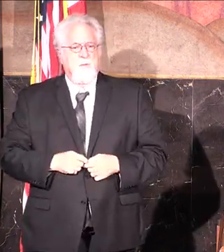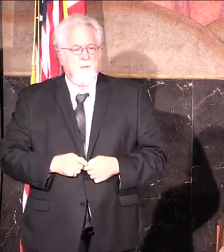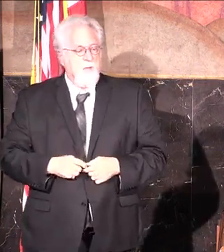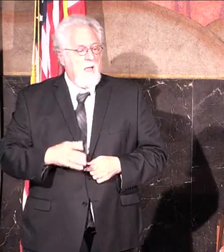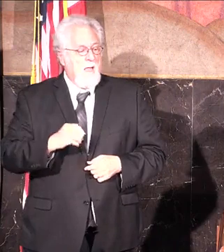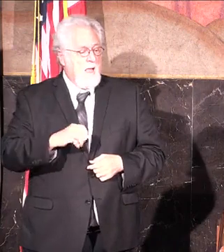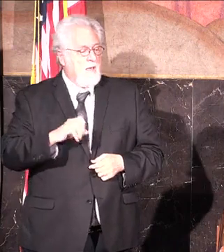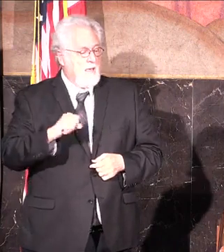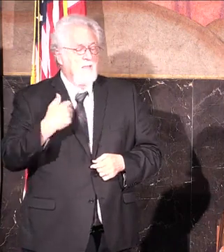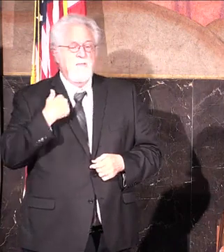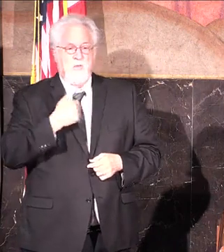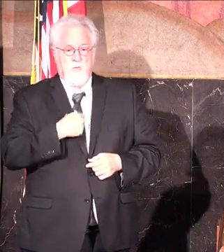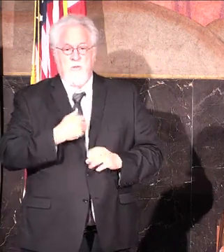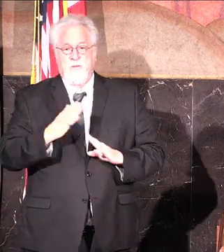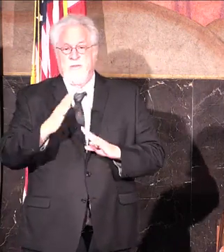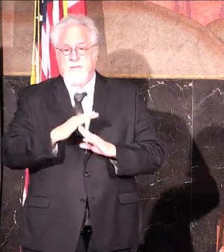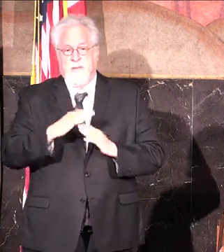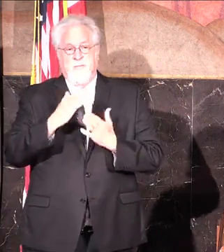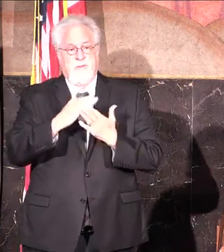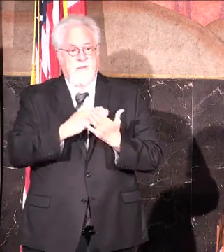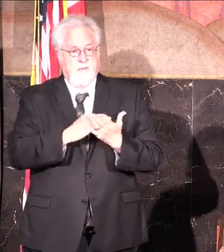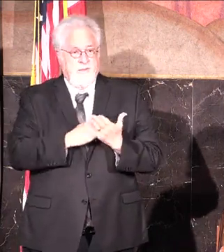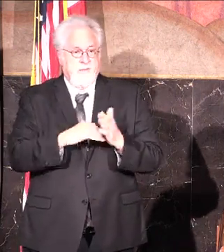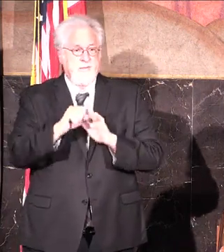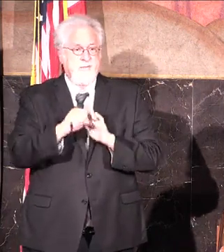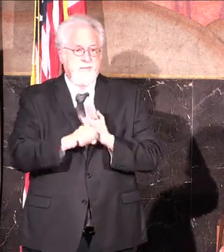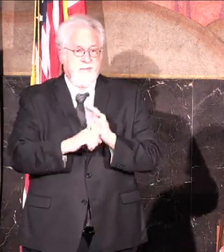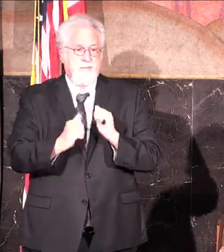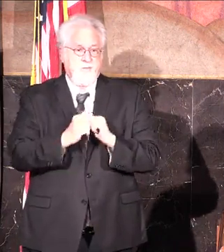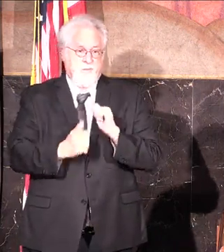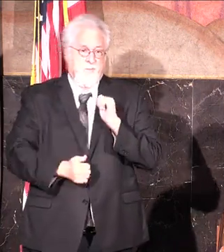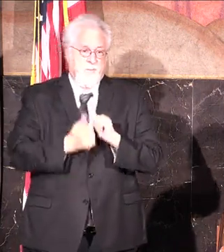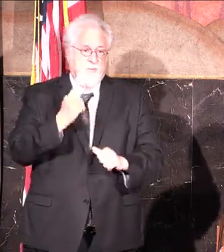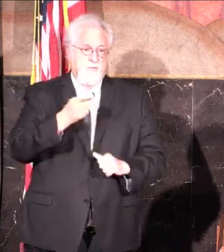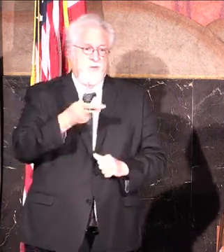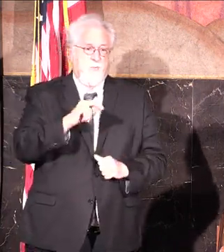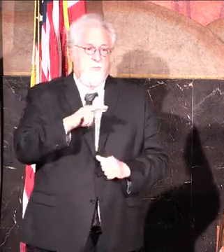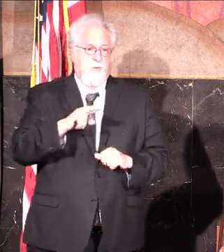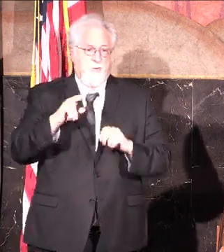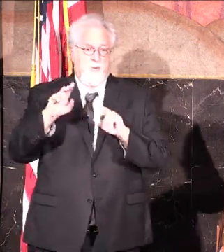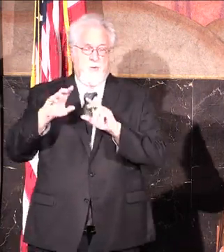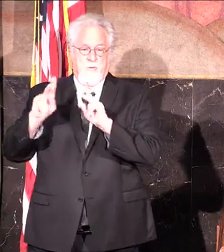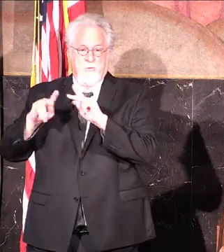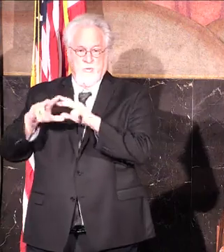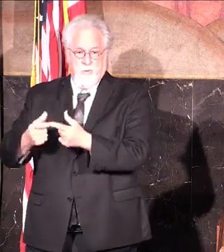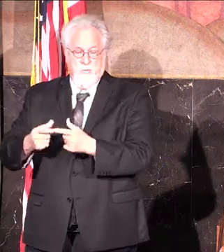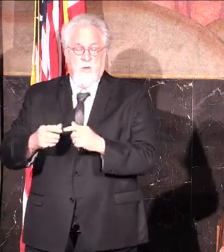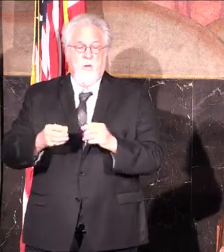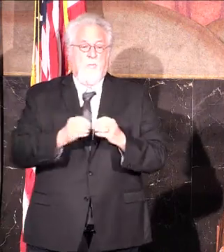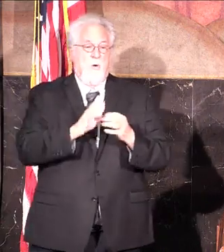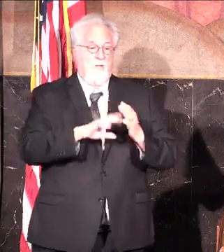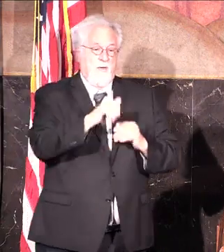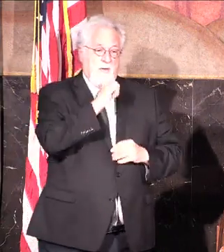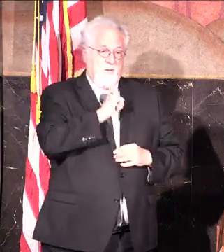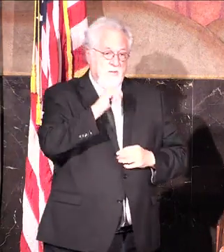And yes, we remain on the top of the list of states with the most cases per capita. We are above Arizona, above New